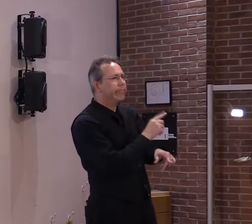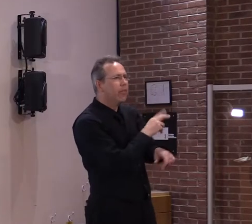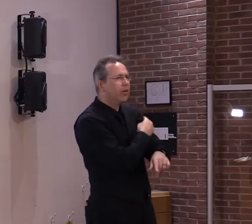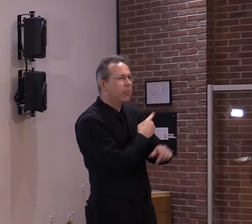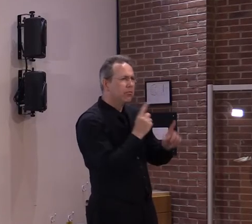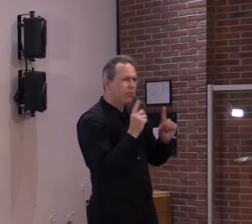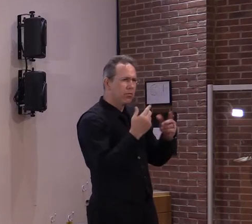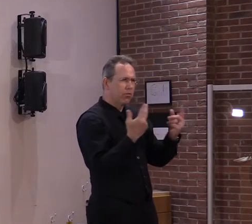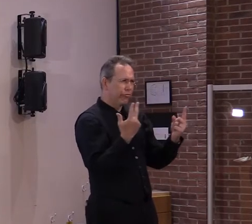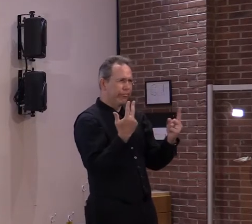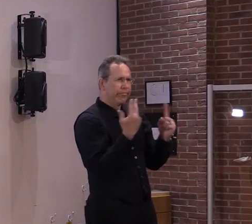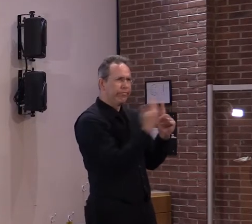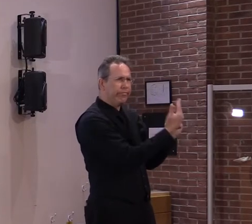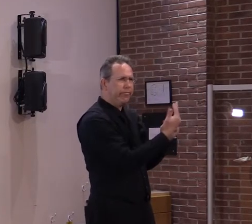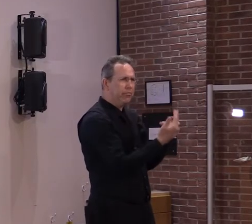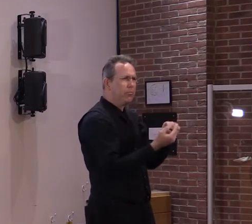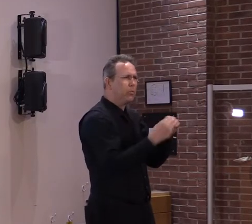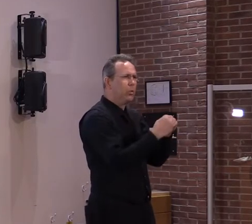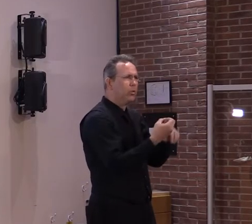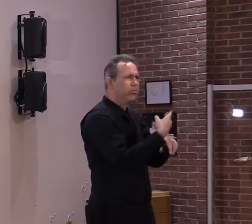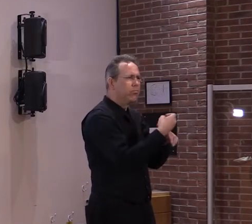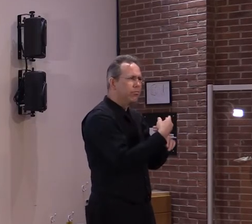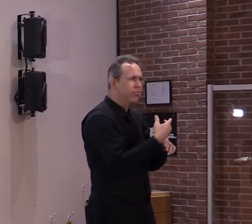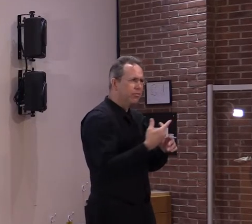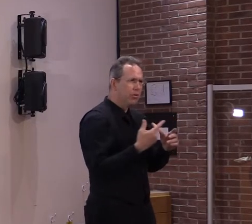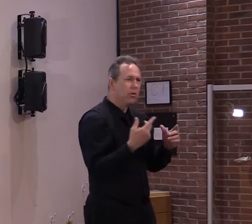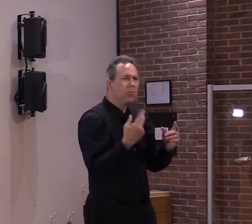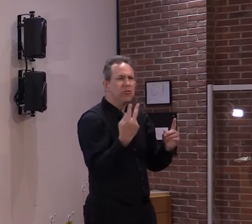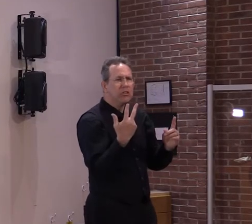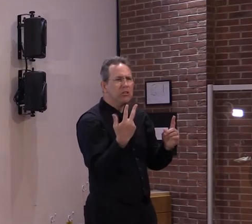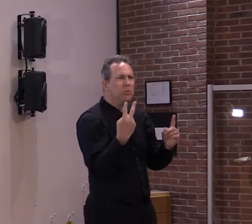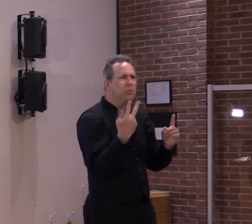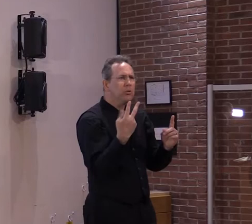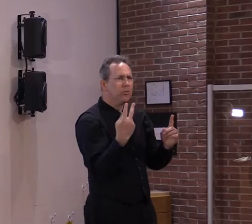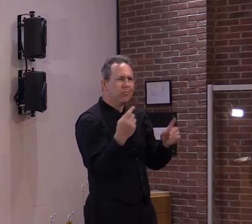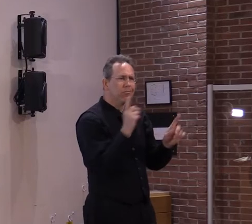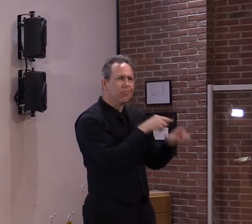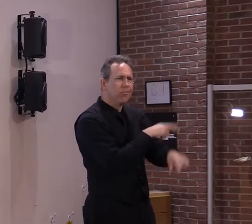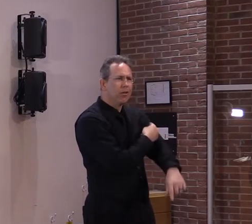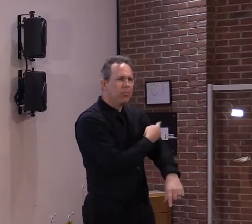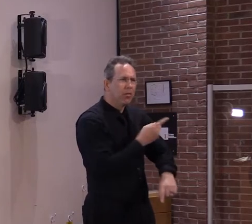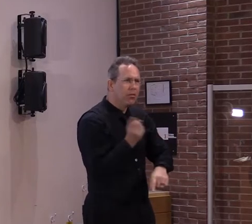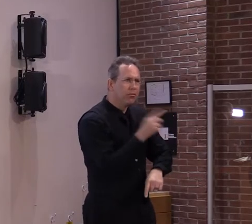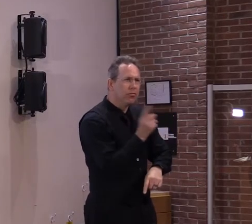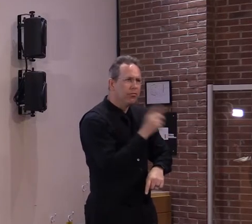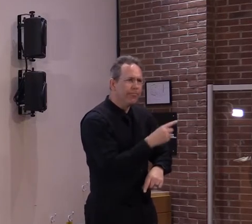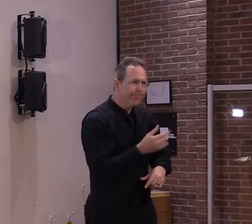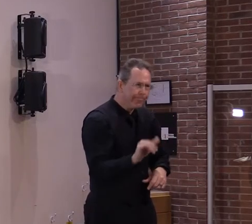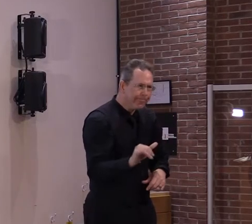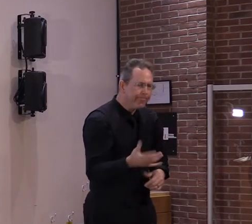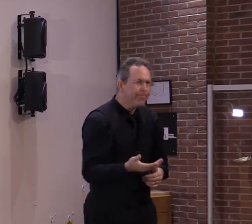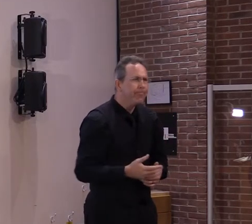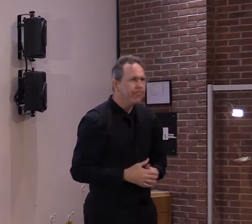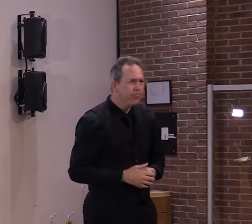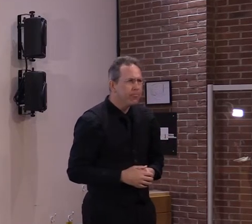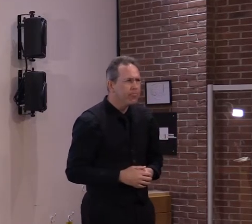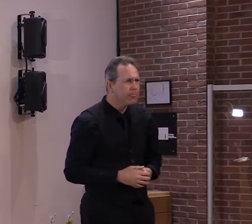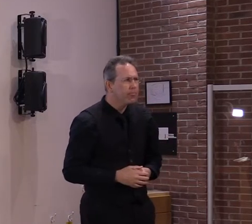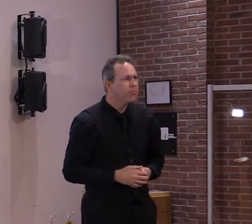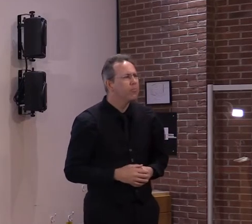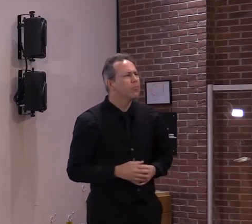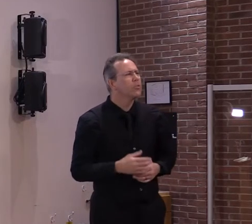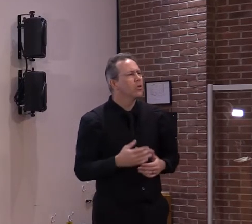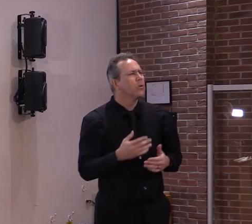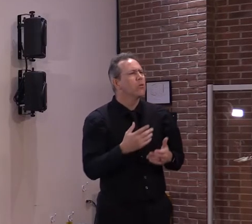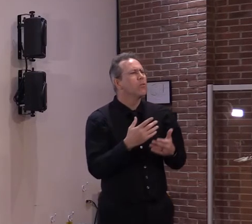was not demonstrable in Vermont was an excess in death. And that's explainable by the fact that there